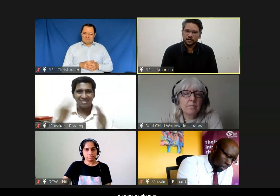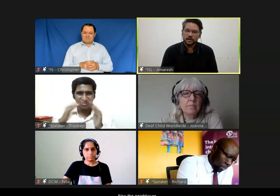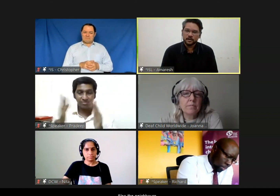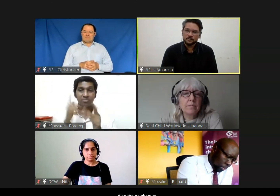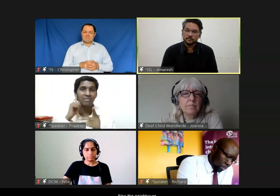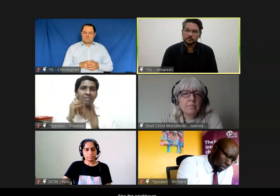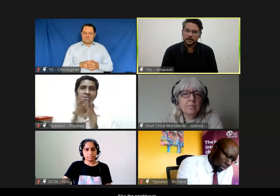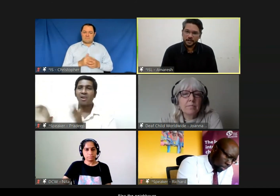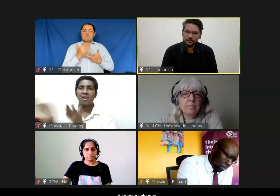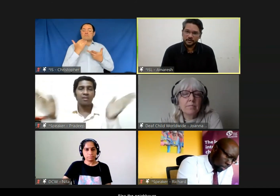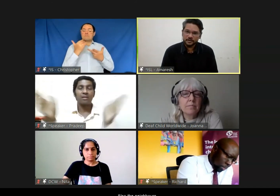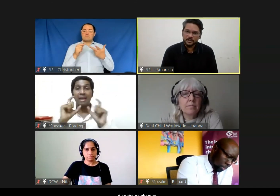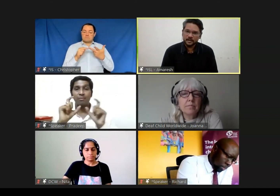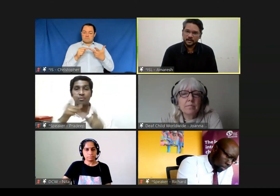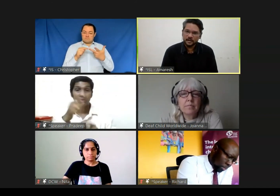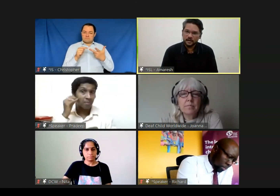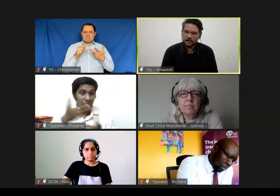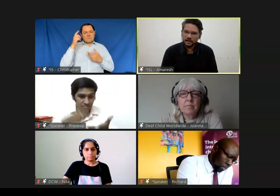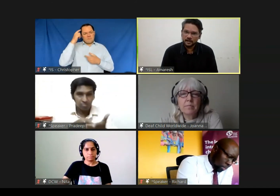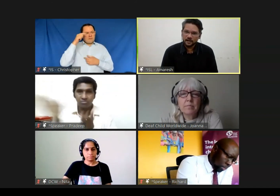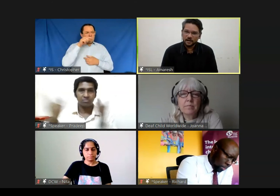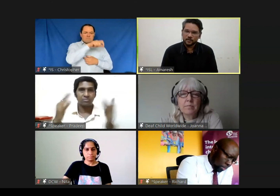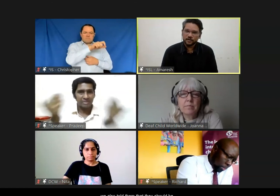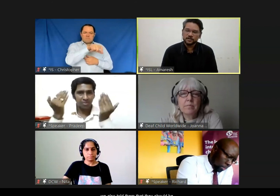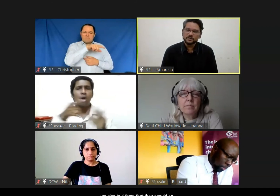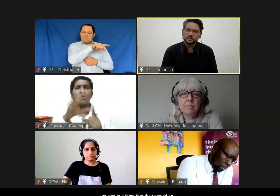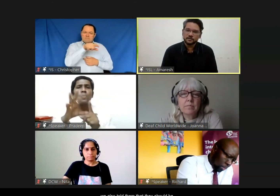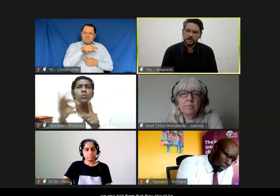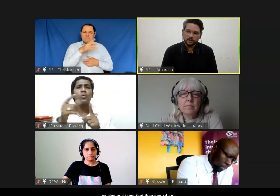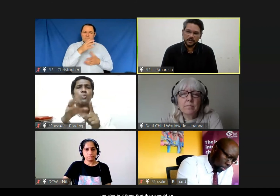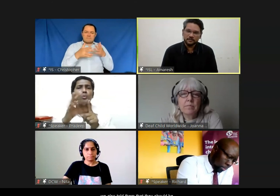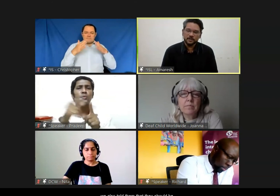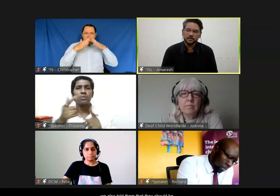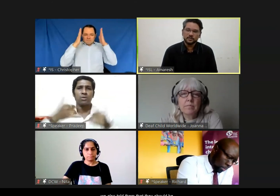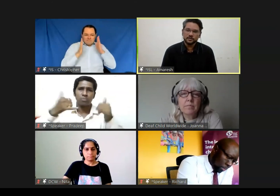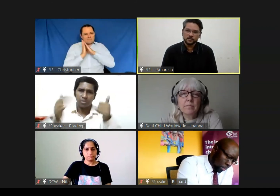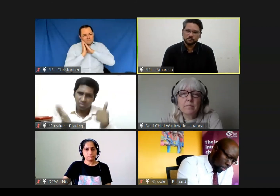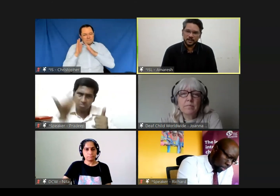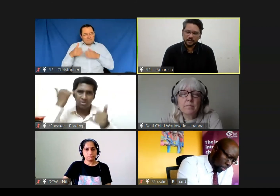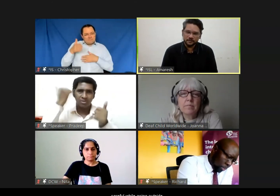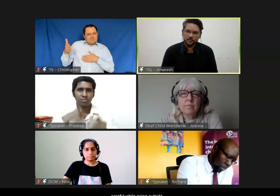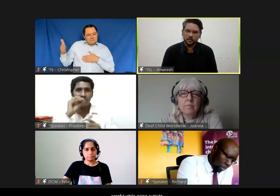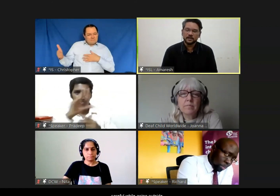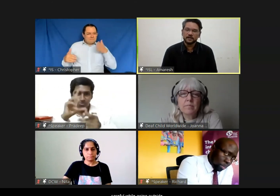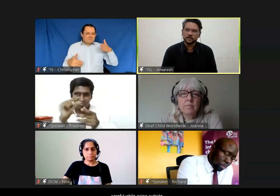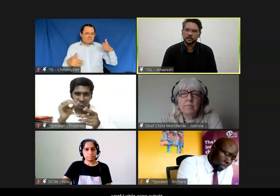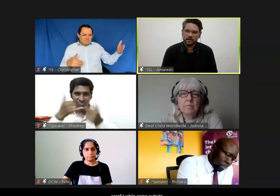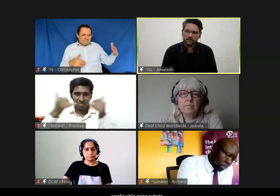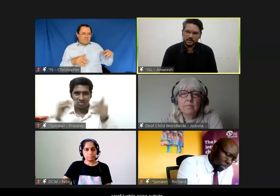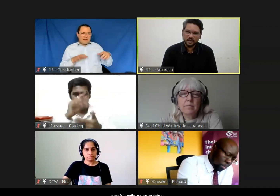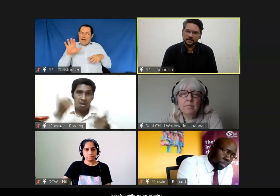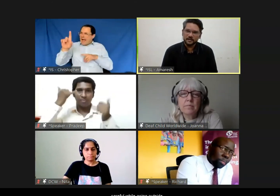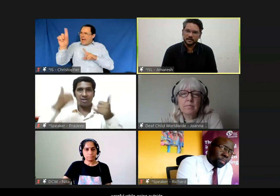Also, the neighbors, we also told them that we should be careful while